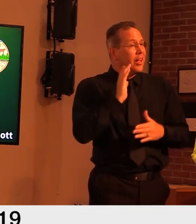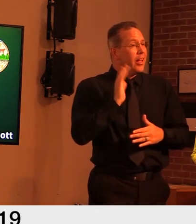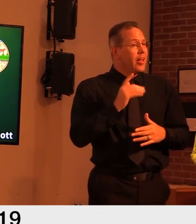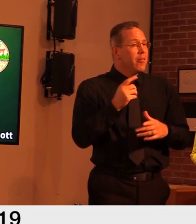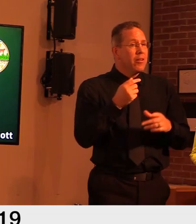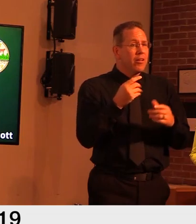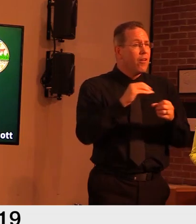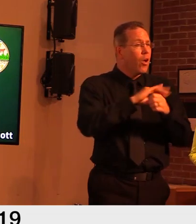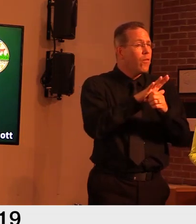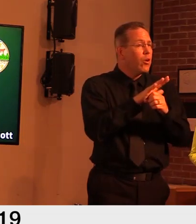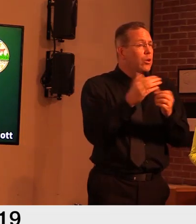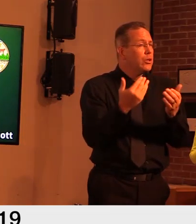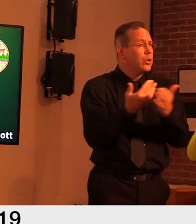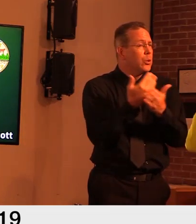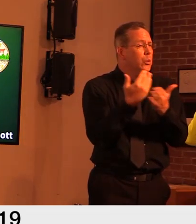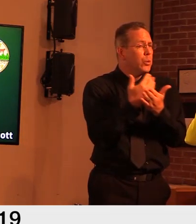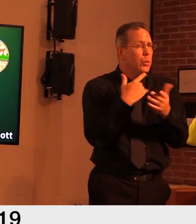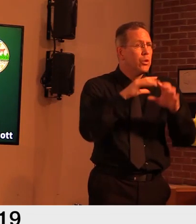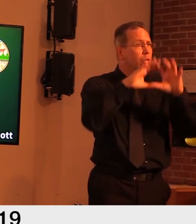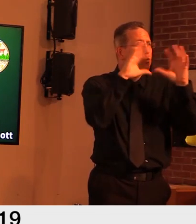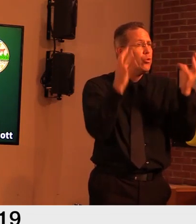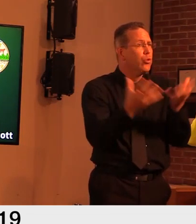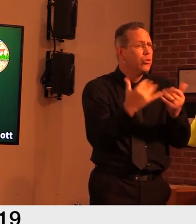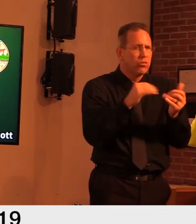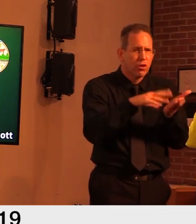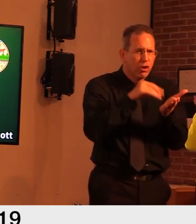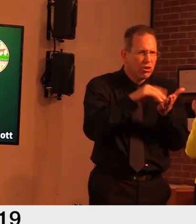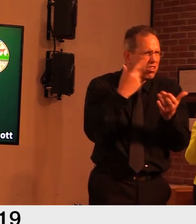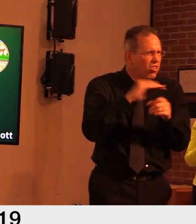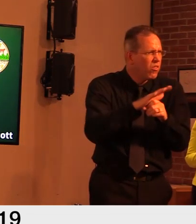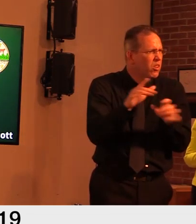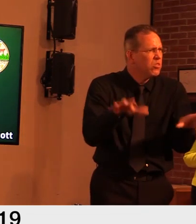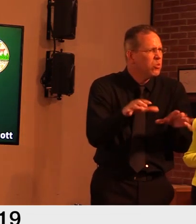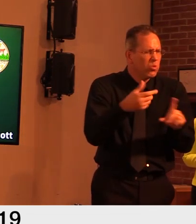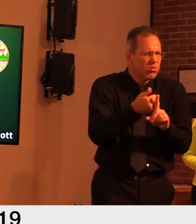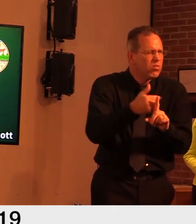Thank you, Governor. I do appreciate the reporting about this incident, and